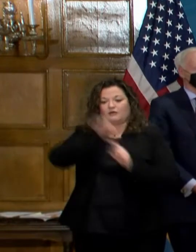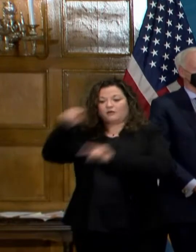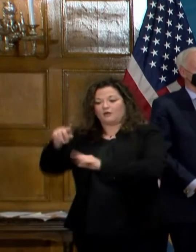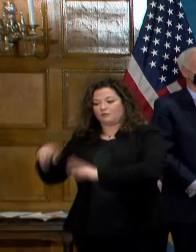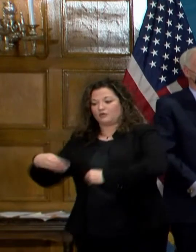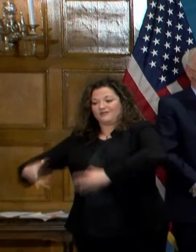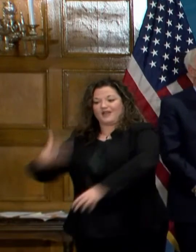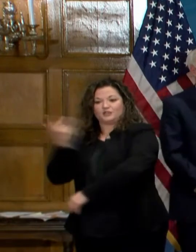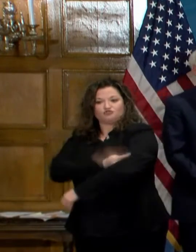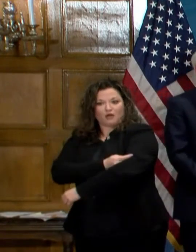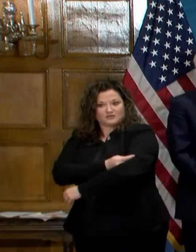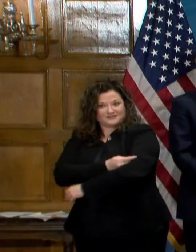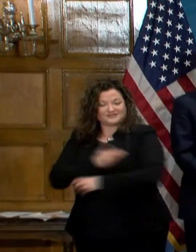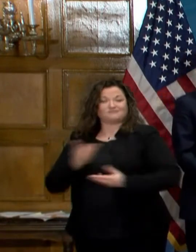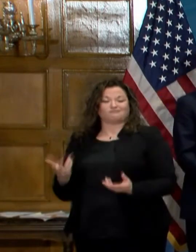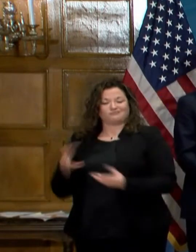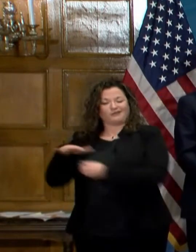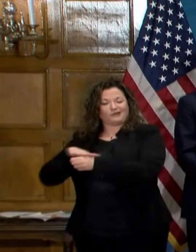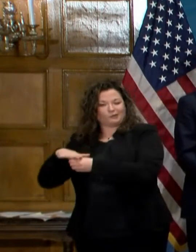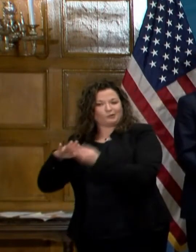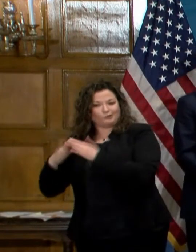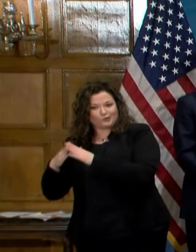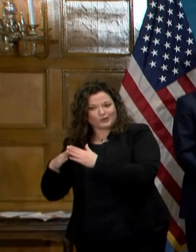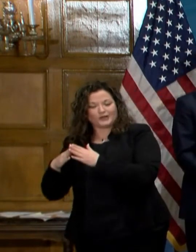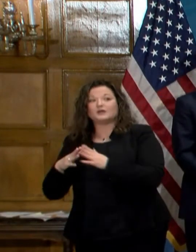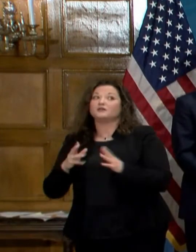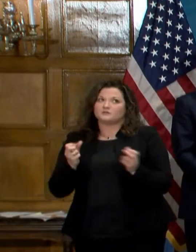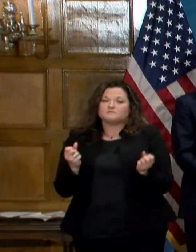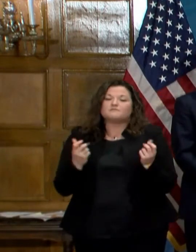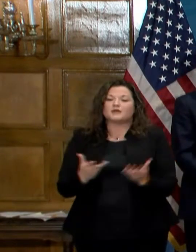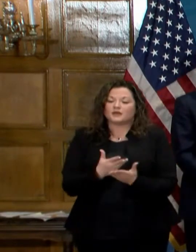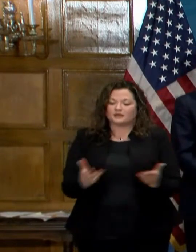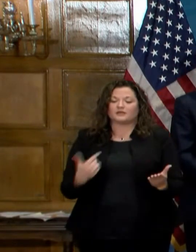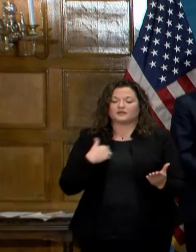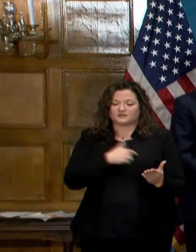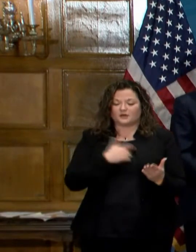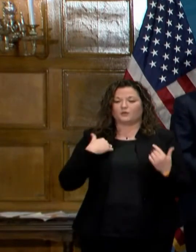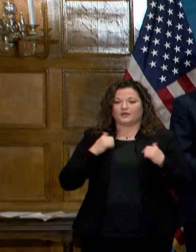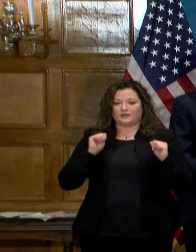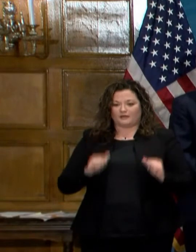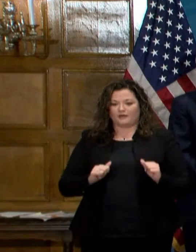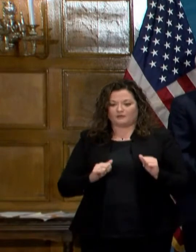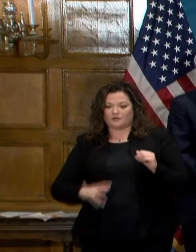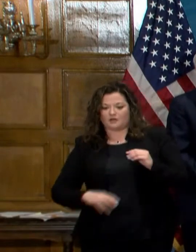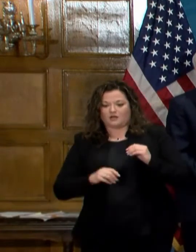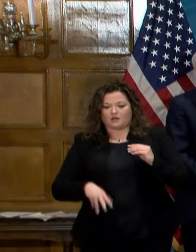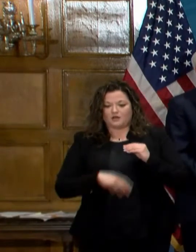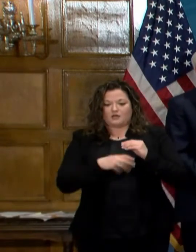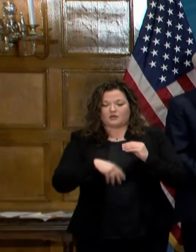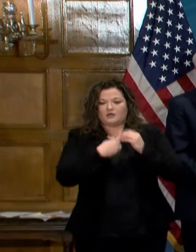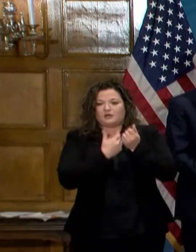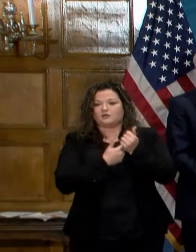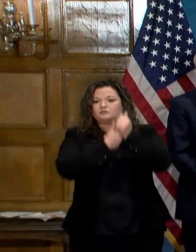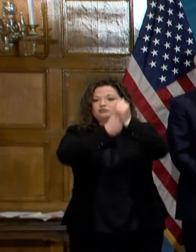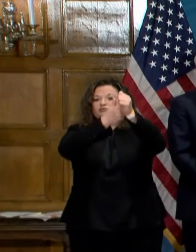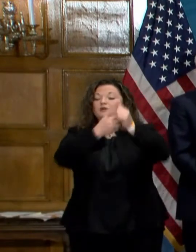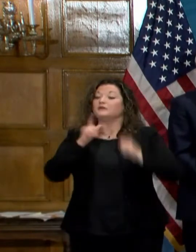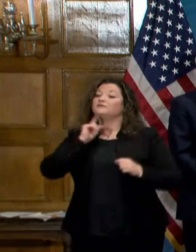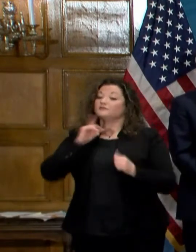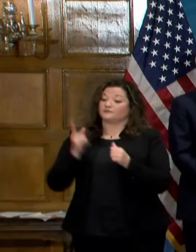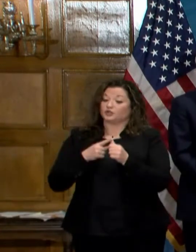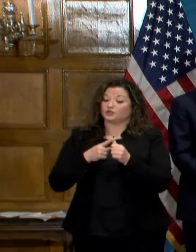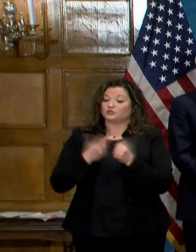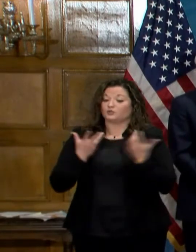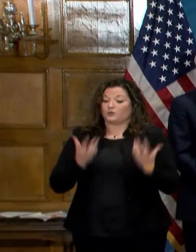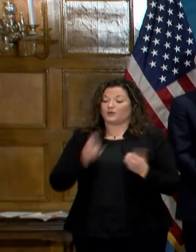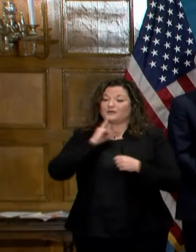shots. So there's a whole lot of things that we can ramp up to. I think the first thing is making sure we're spreading it out